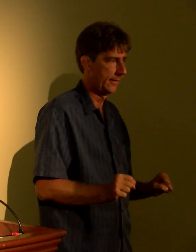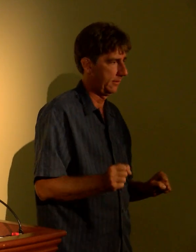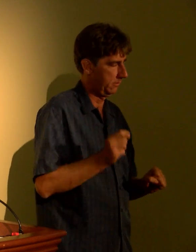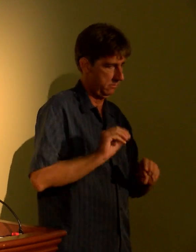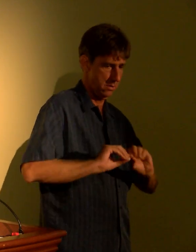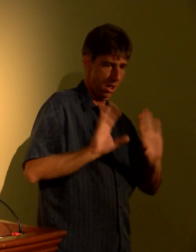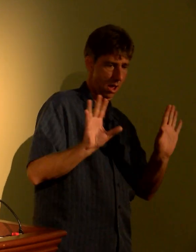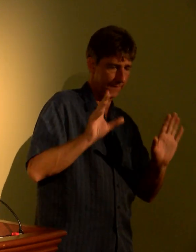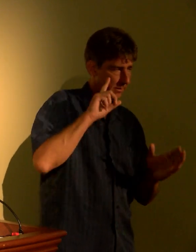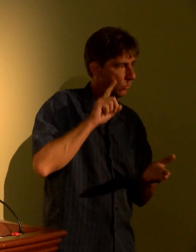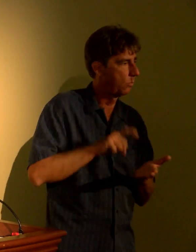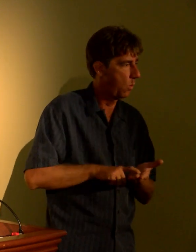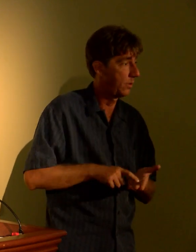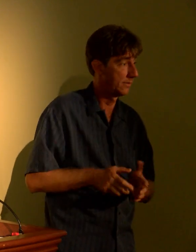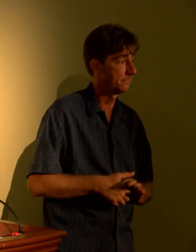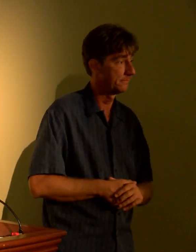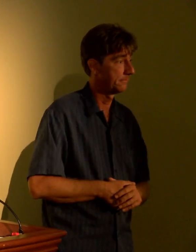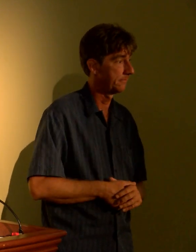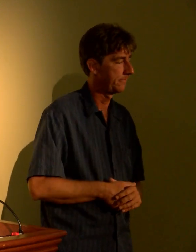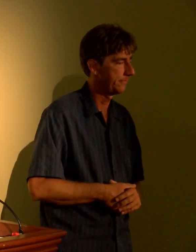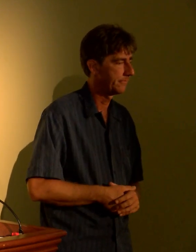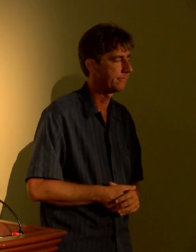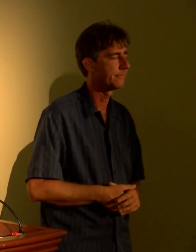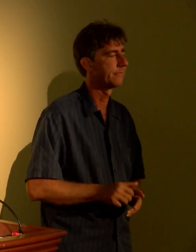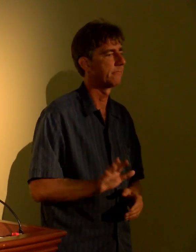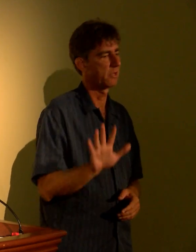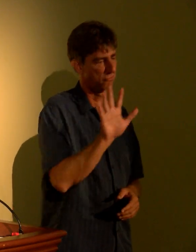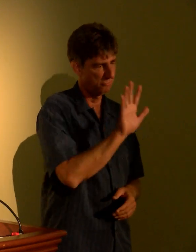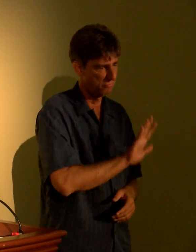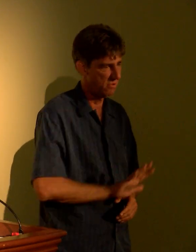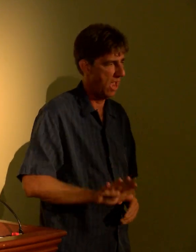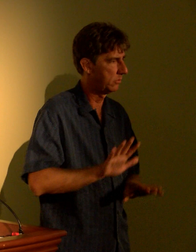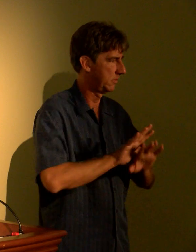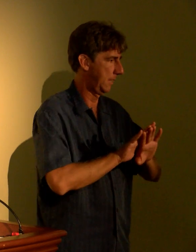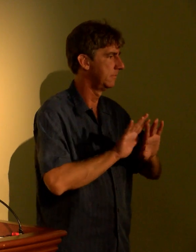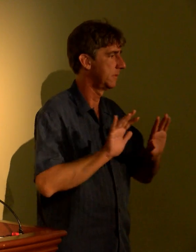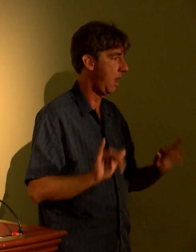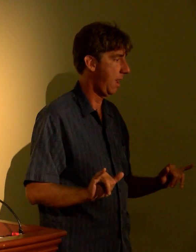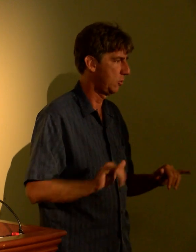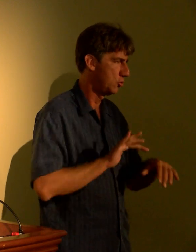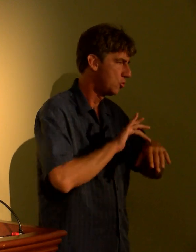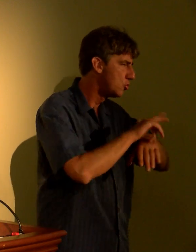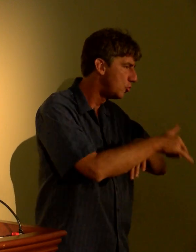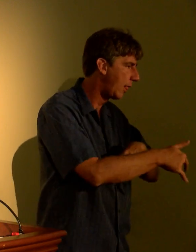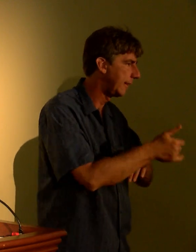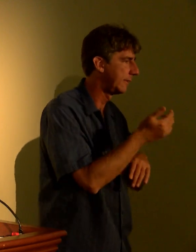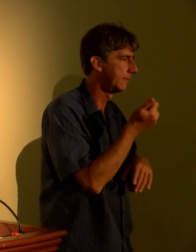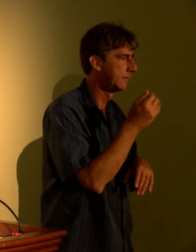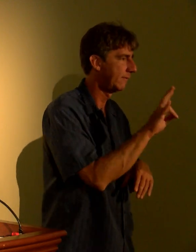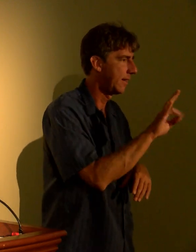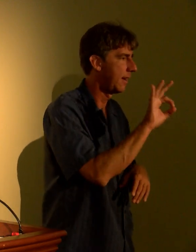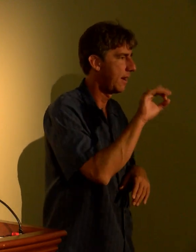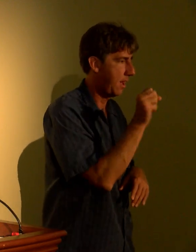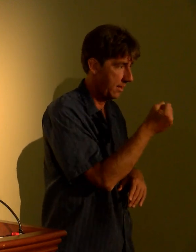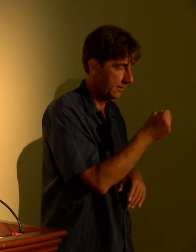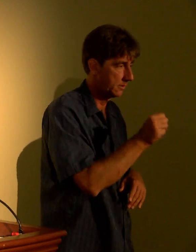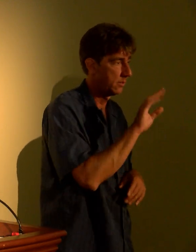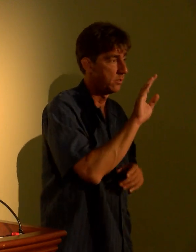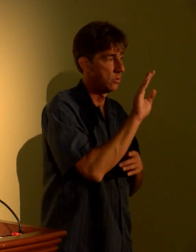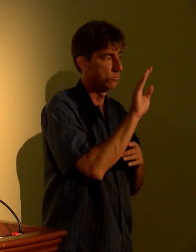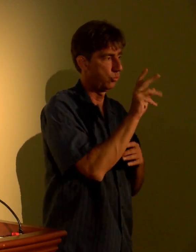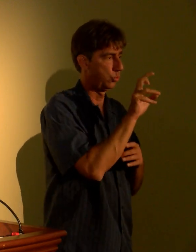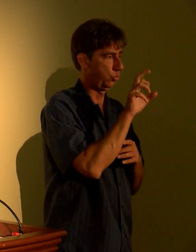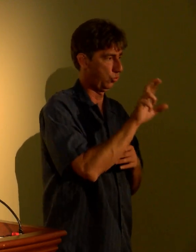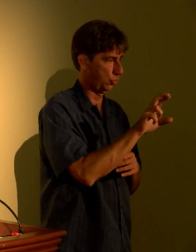noticed. In about the same time, early 1790s, Brewster received